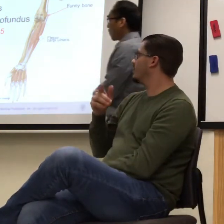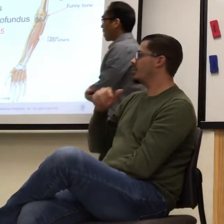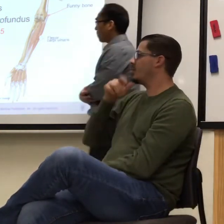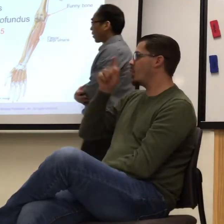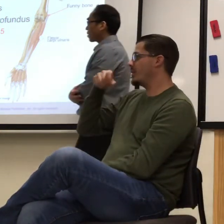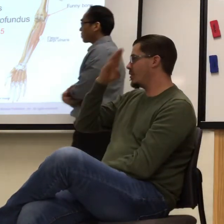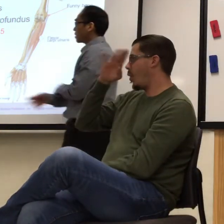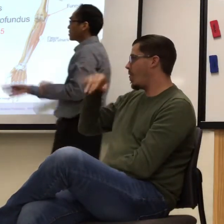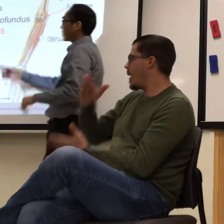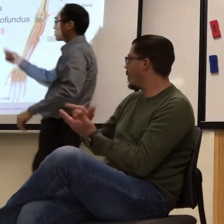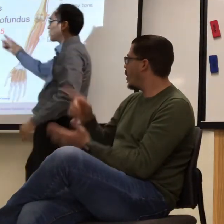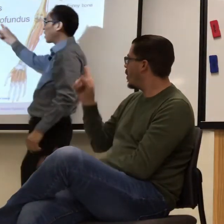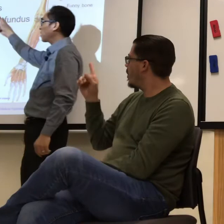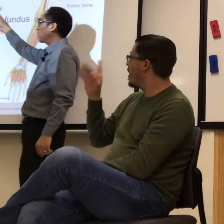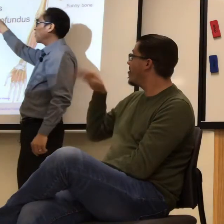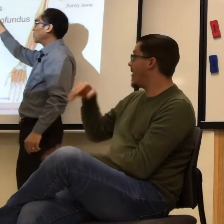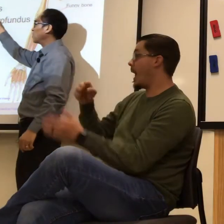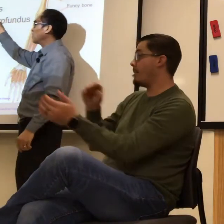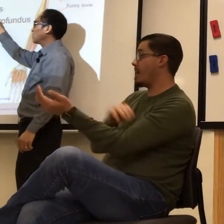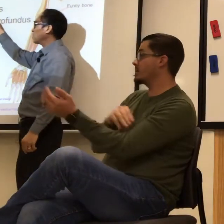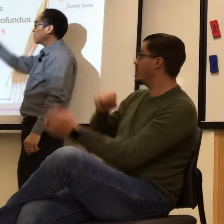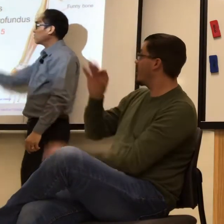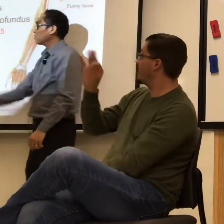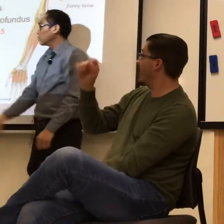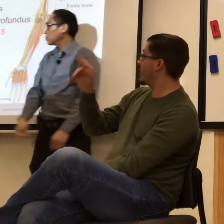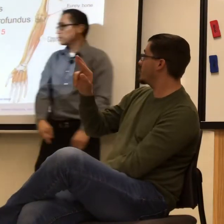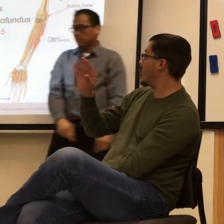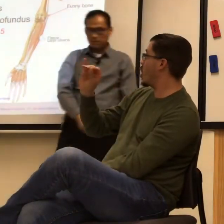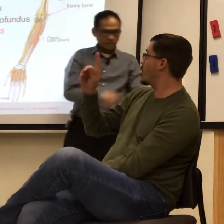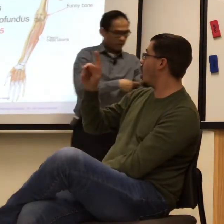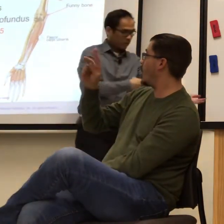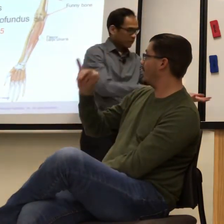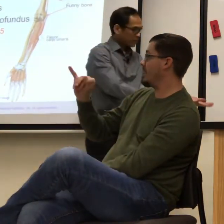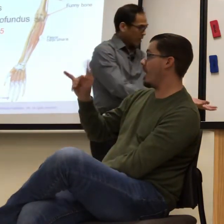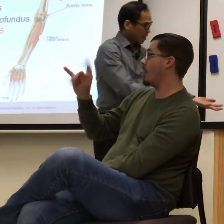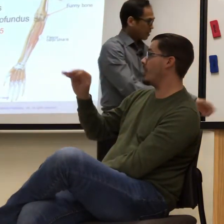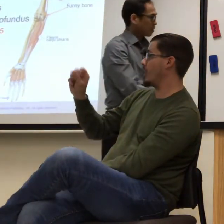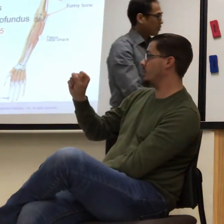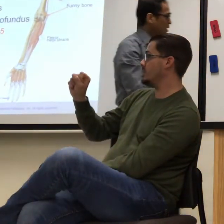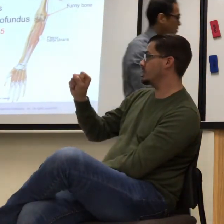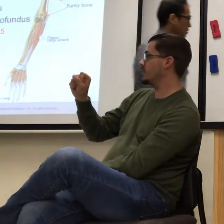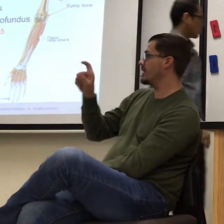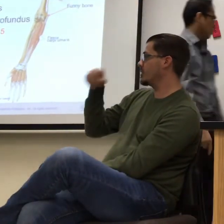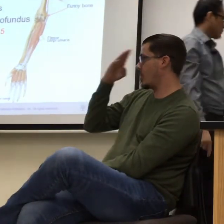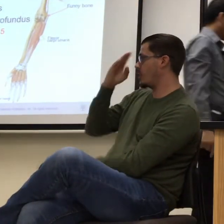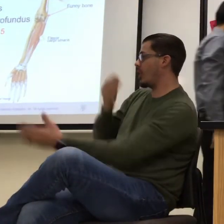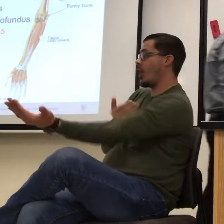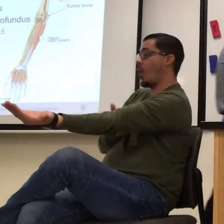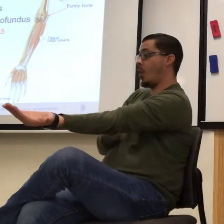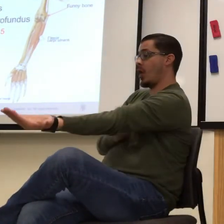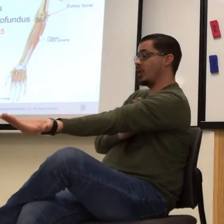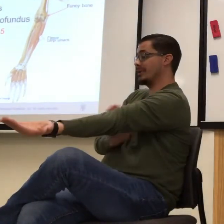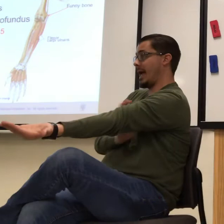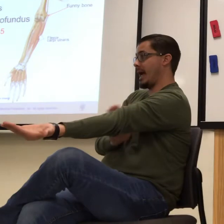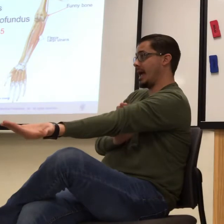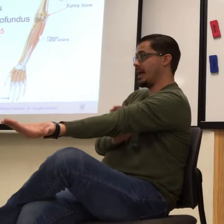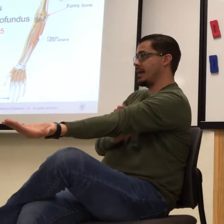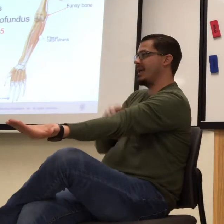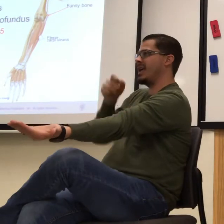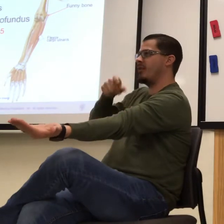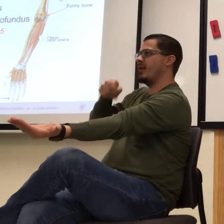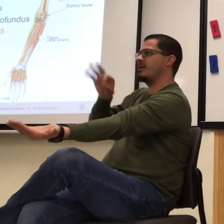don't have to know that part, but this muscle you gotta know. So on the ulnar side, it innervates flexor